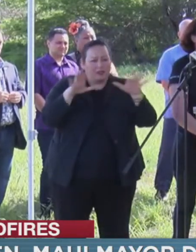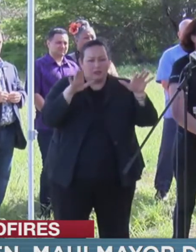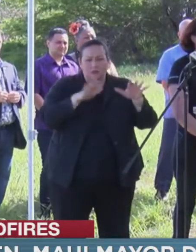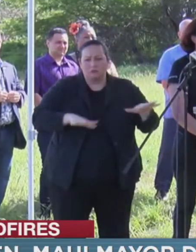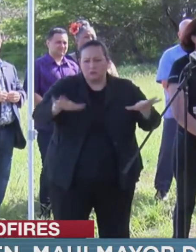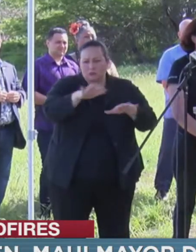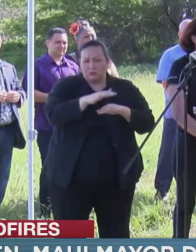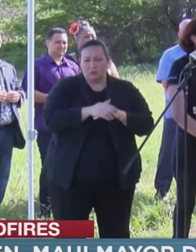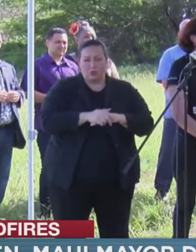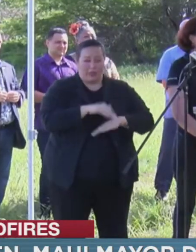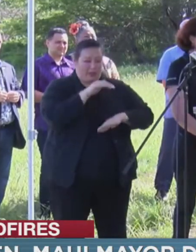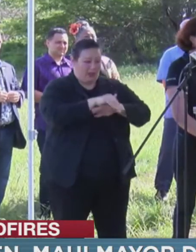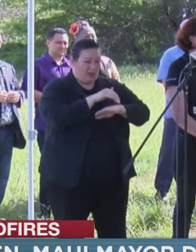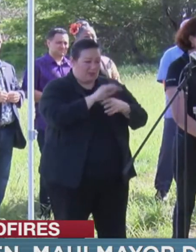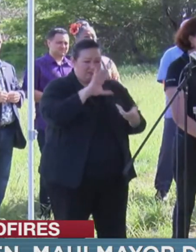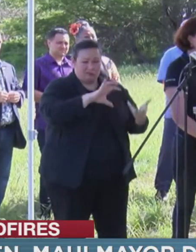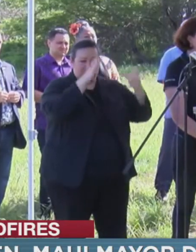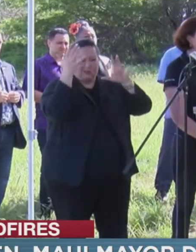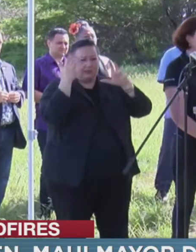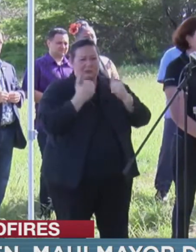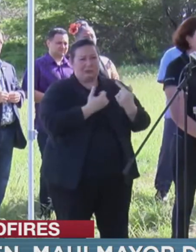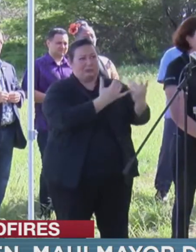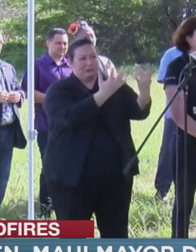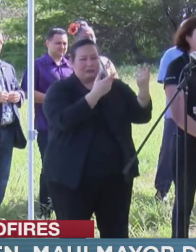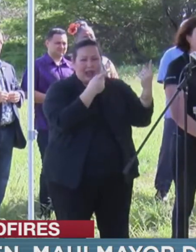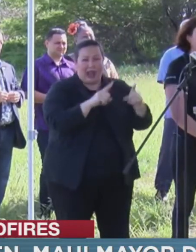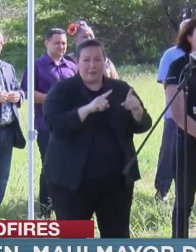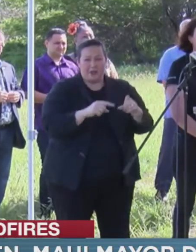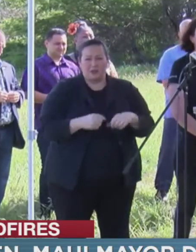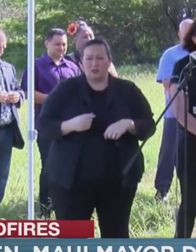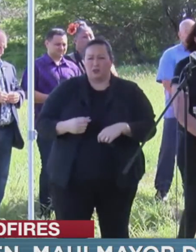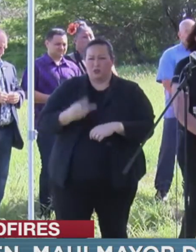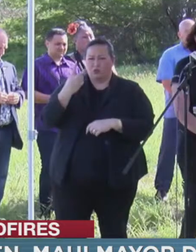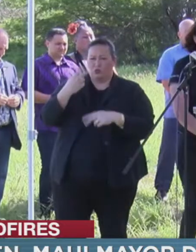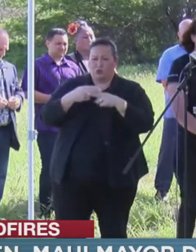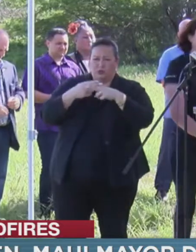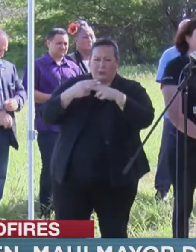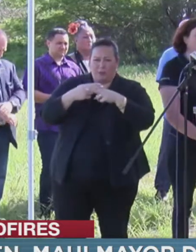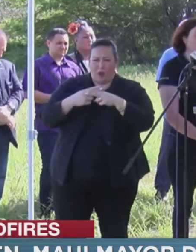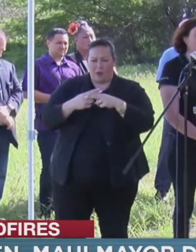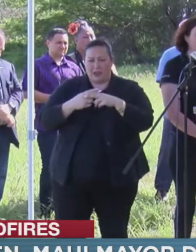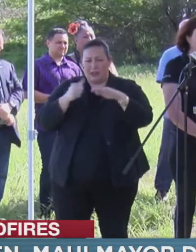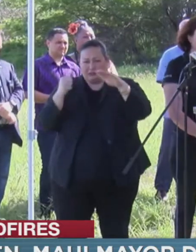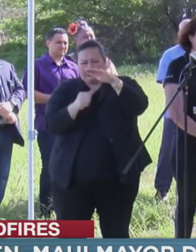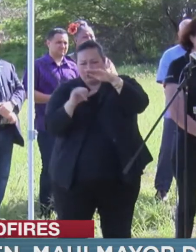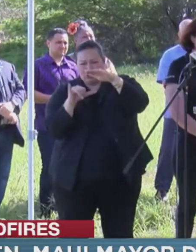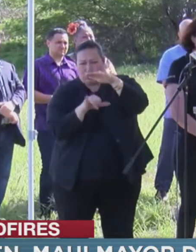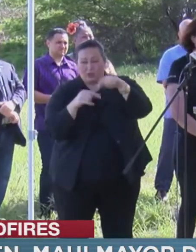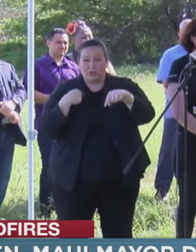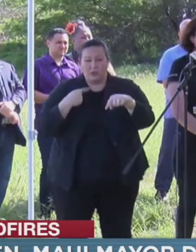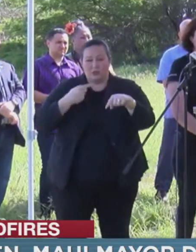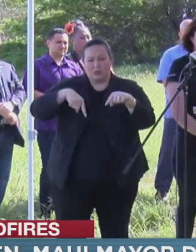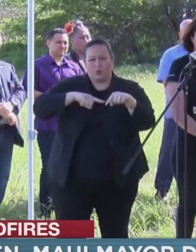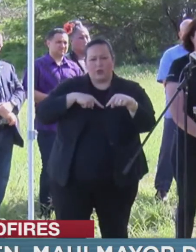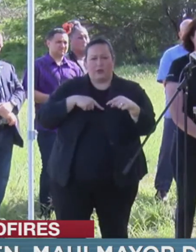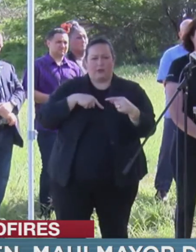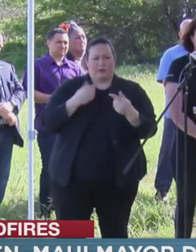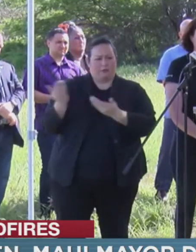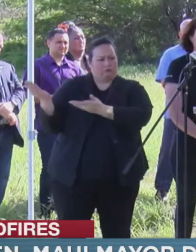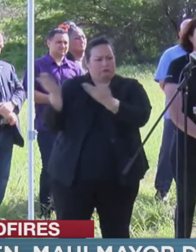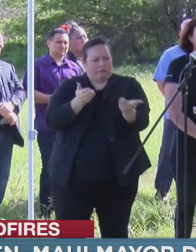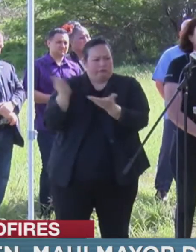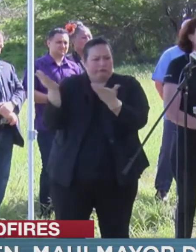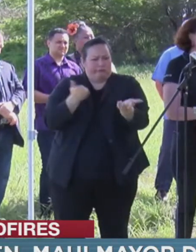of this disaster, when we opened the first 2 temporary emergency shelters, we have now served over 1 million meals to residents